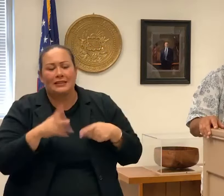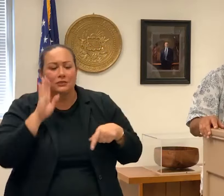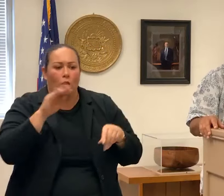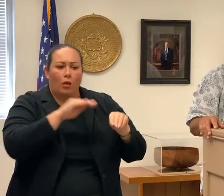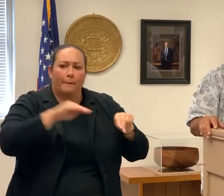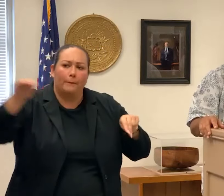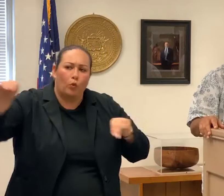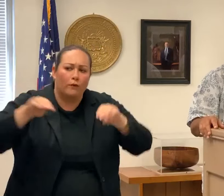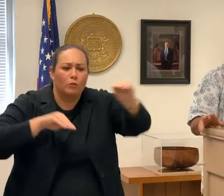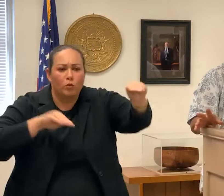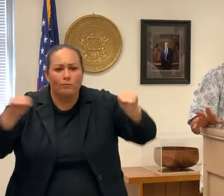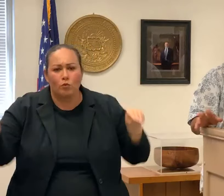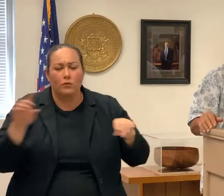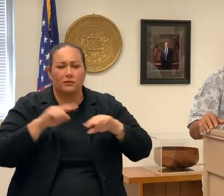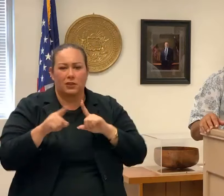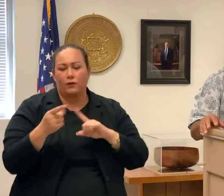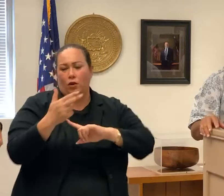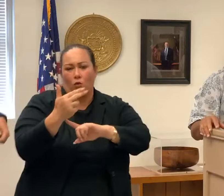be.